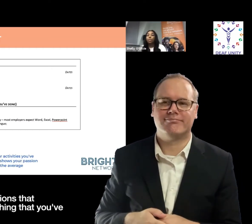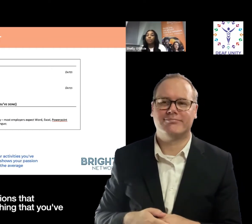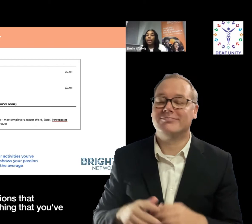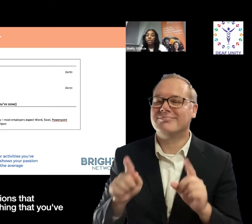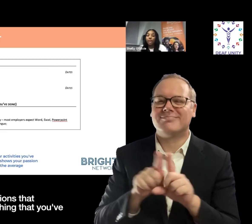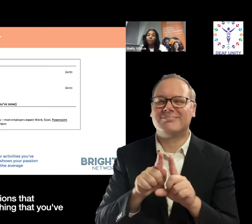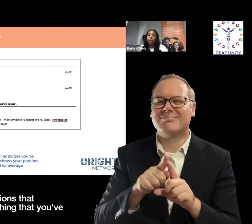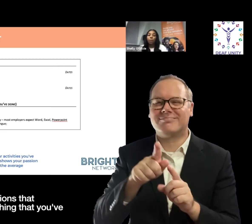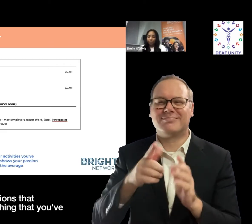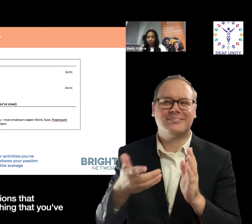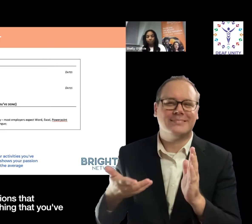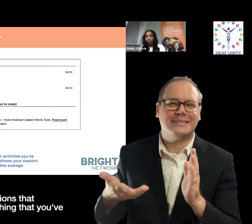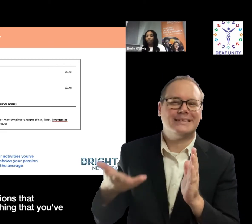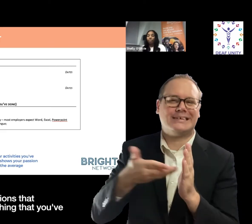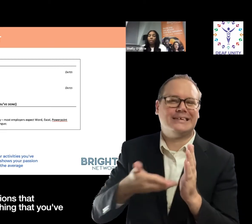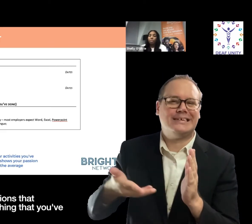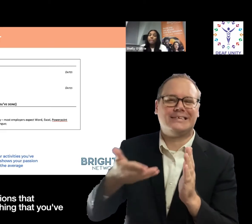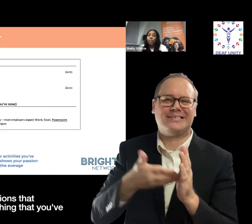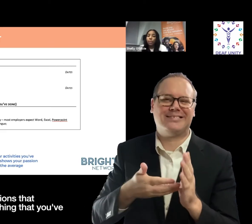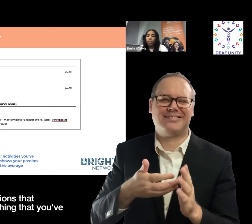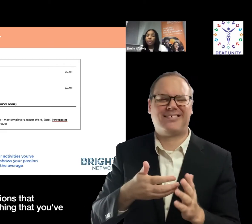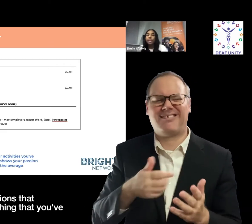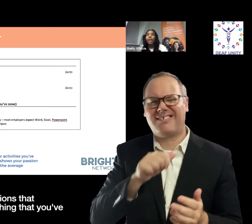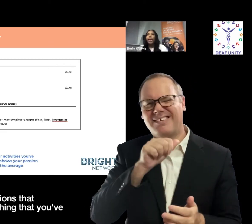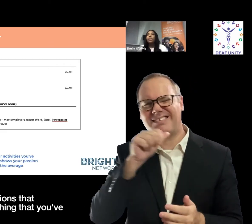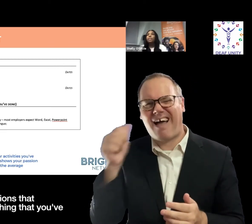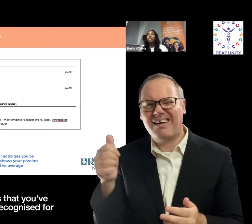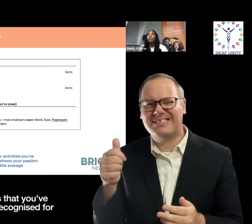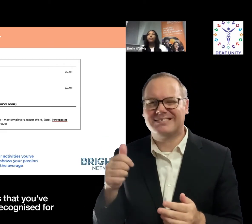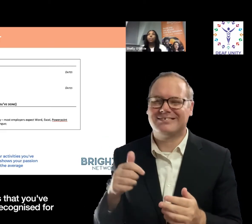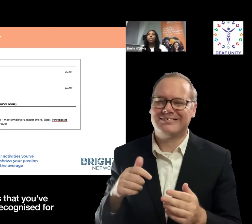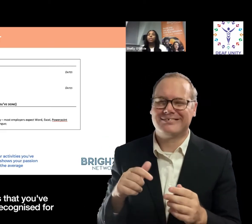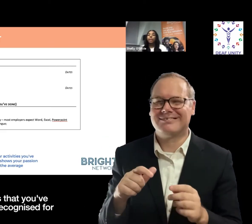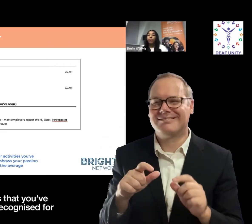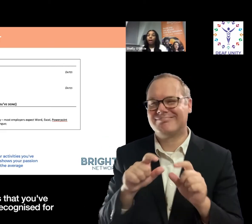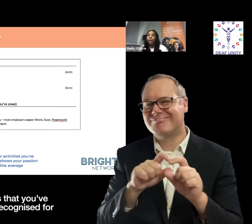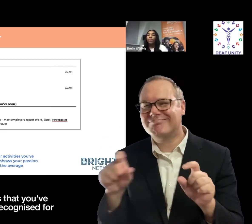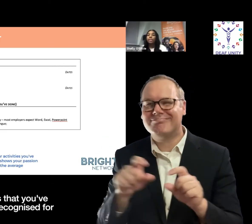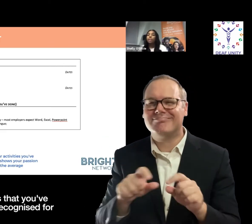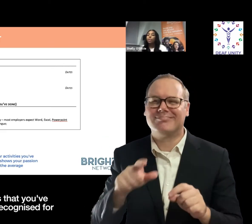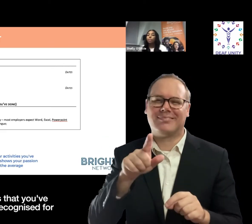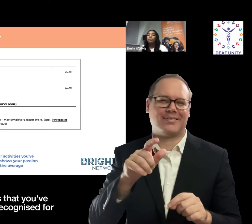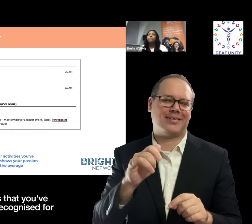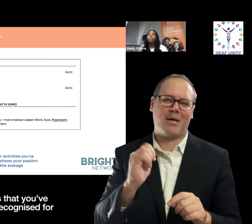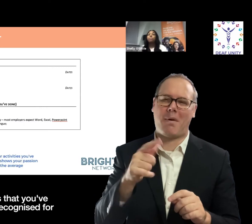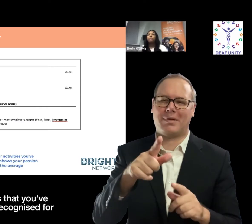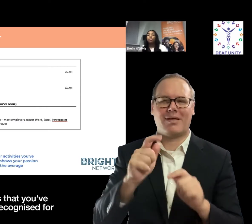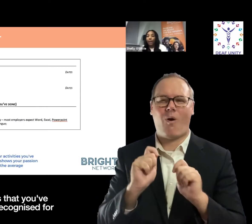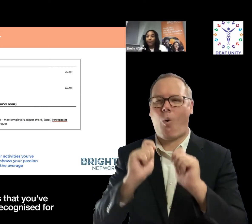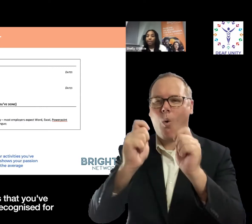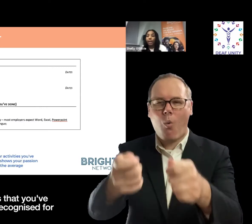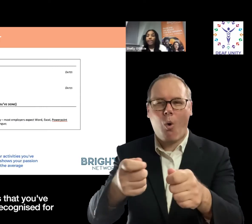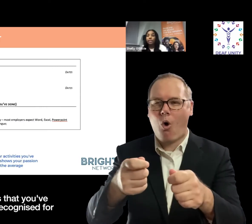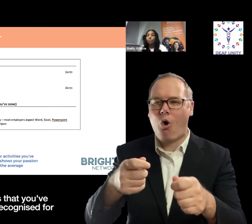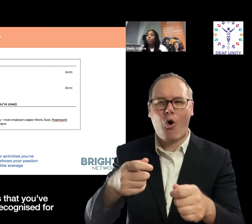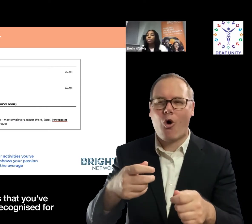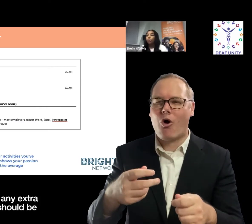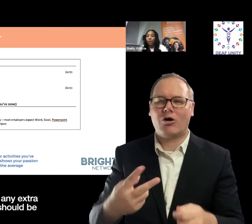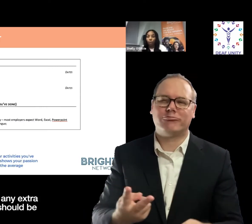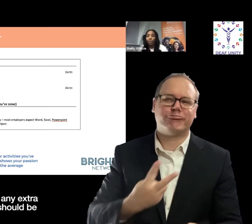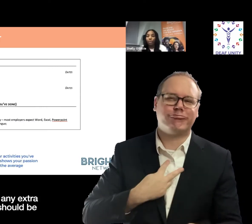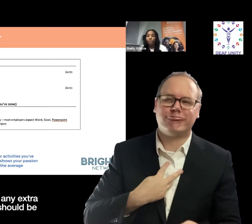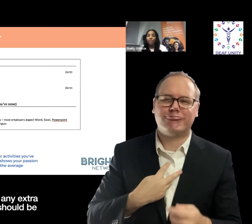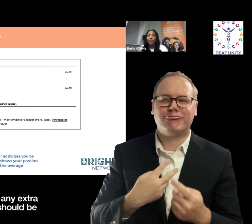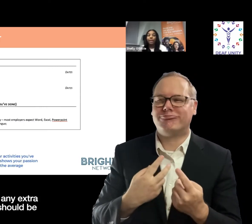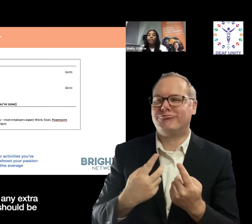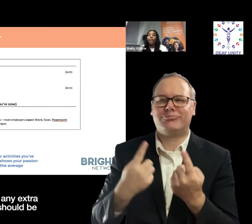extra qualifications that you've got. When we say awards, anything that you've been awarded that really highlights that you've gone above and beyond and been recognised for the great